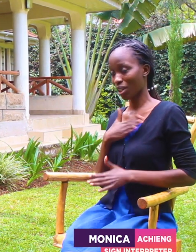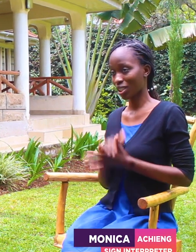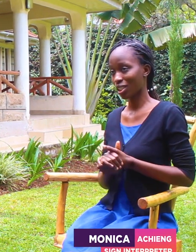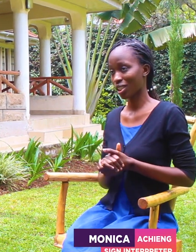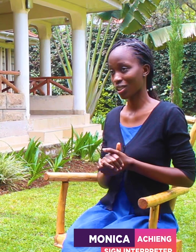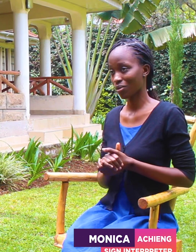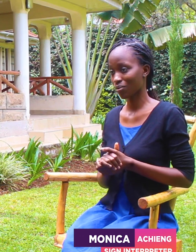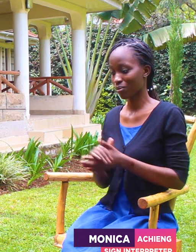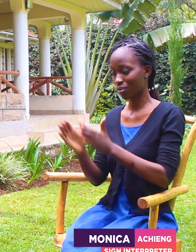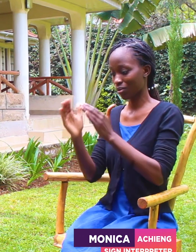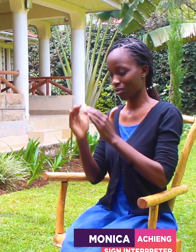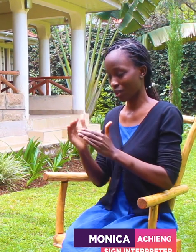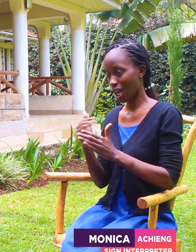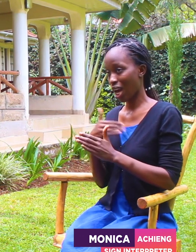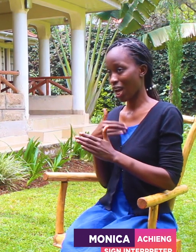Then she has two brothers,